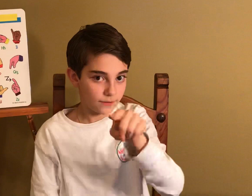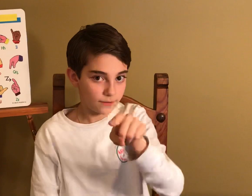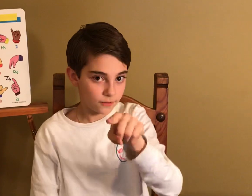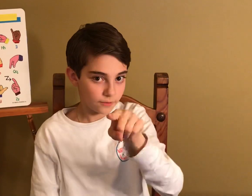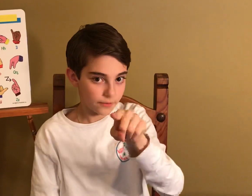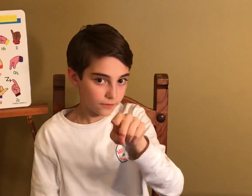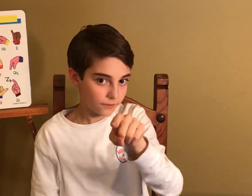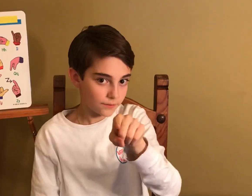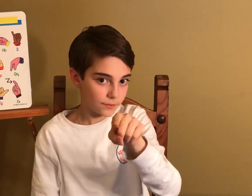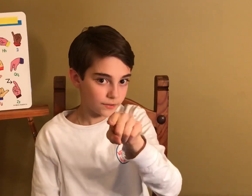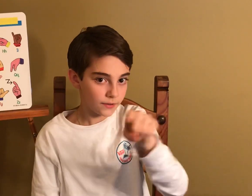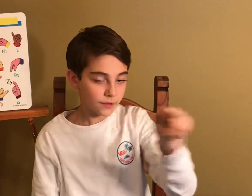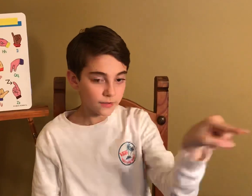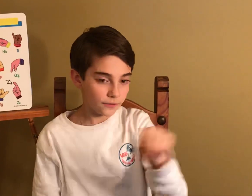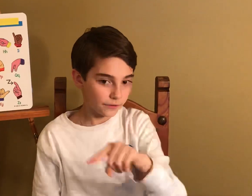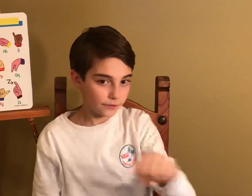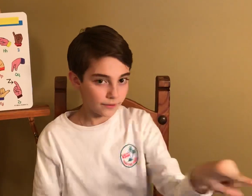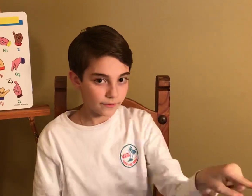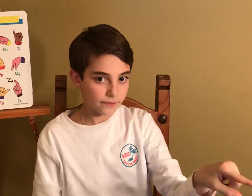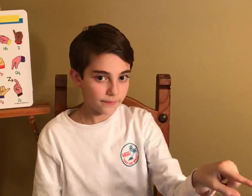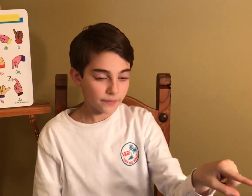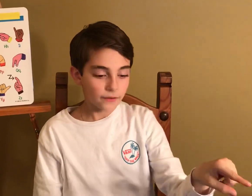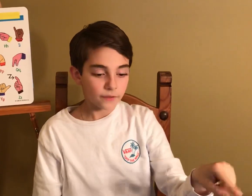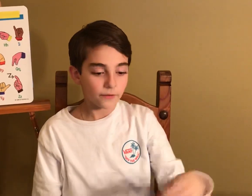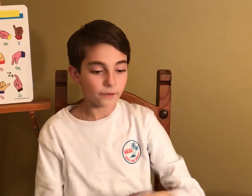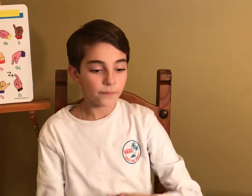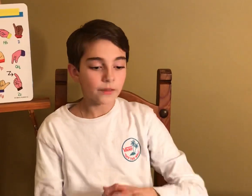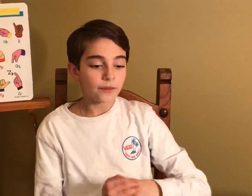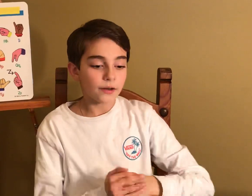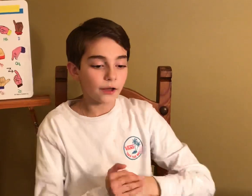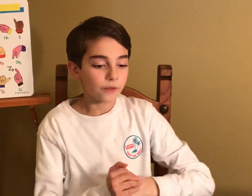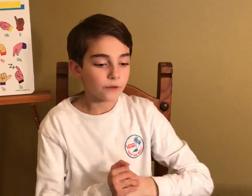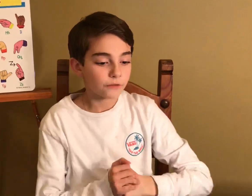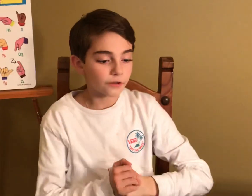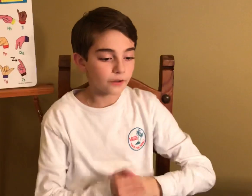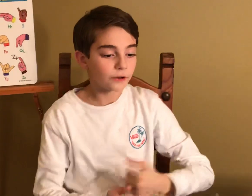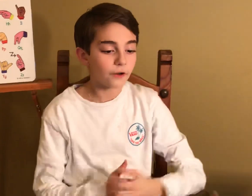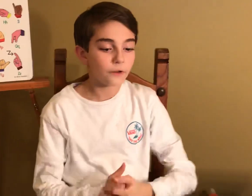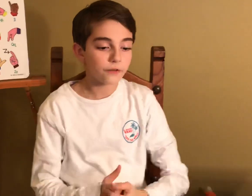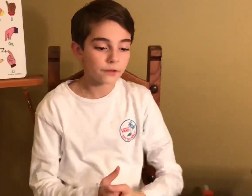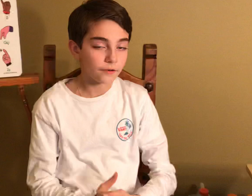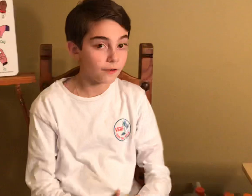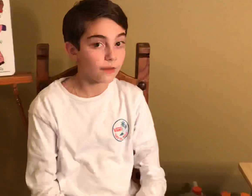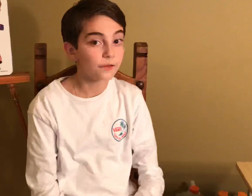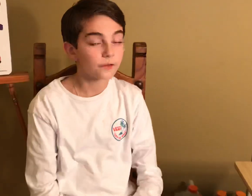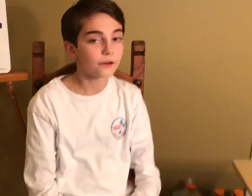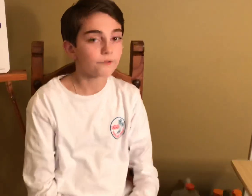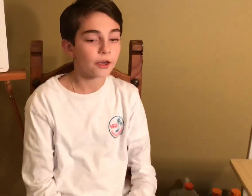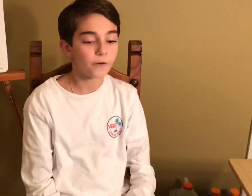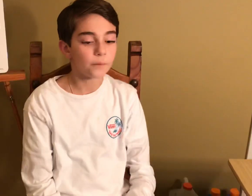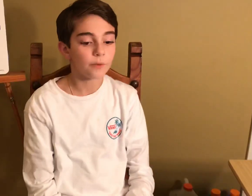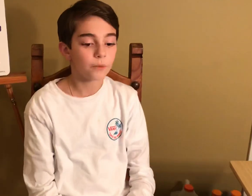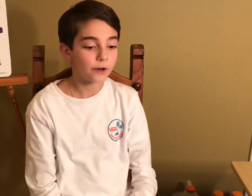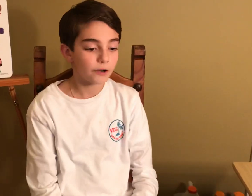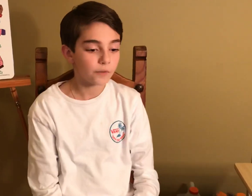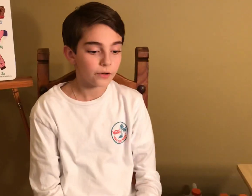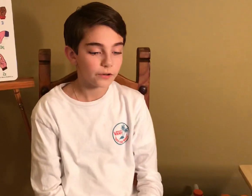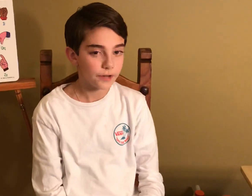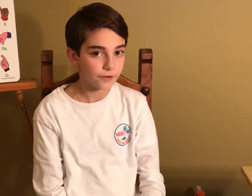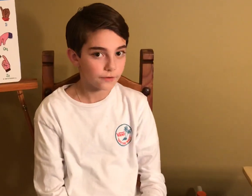since you're doing it to somebody, you go like this. So now that we've done each letter of the alphabet, we'll practice putting letters